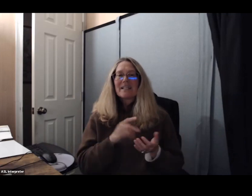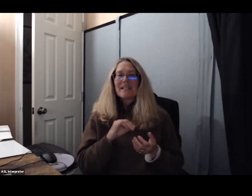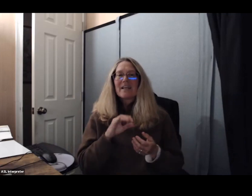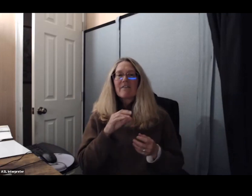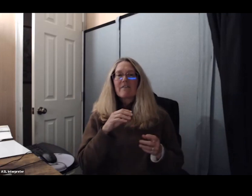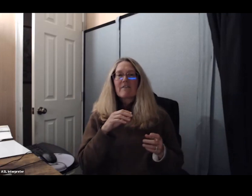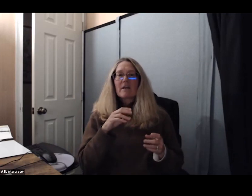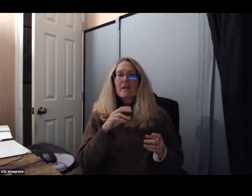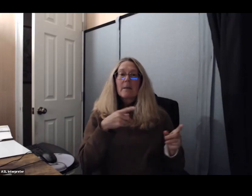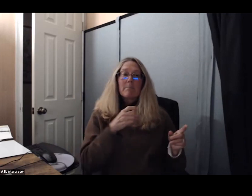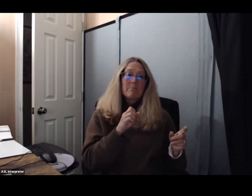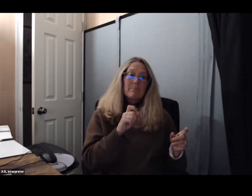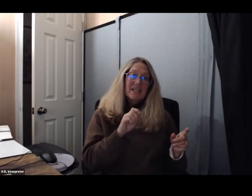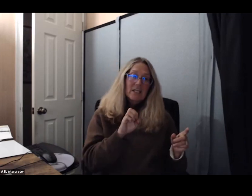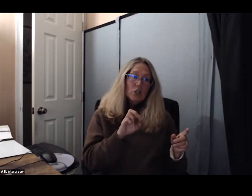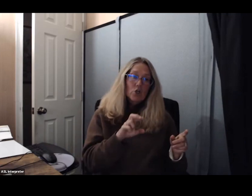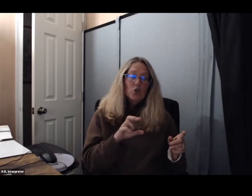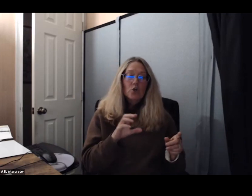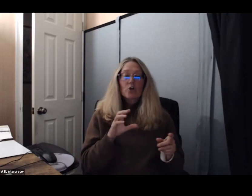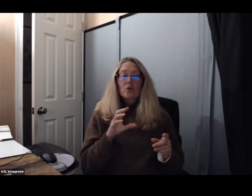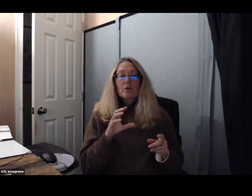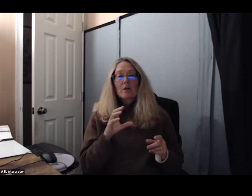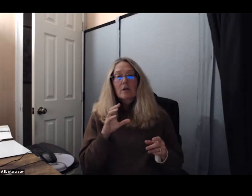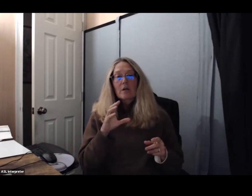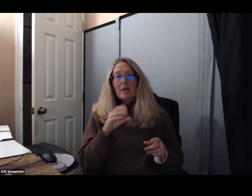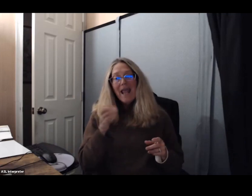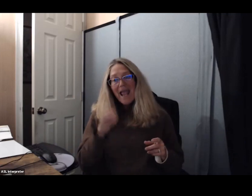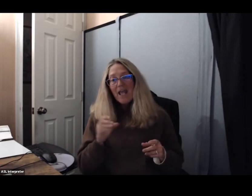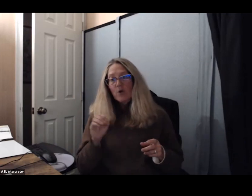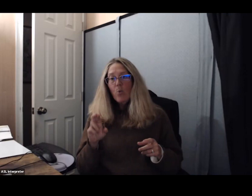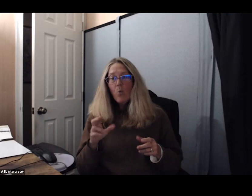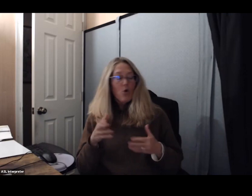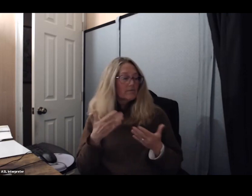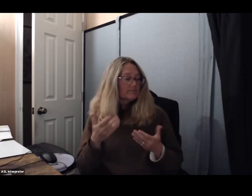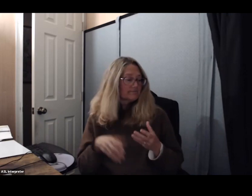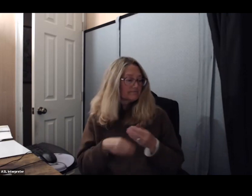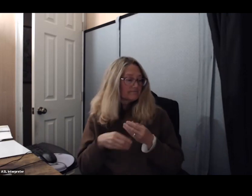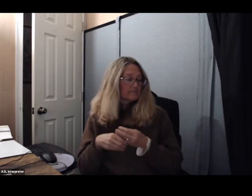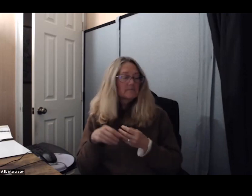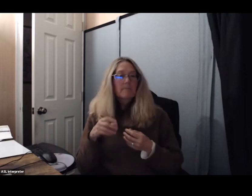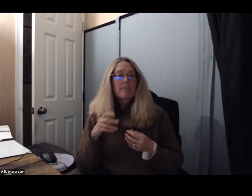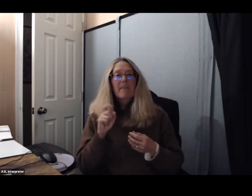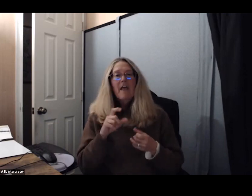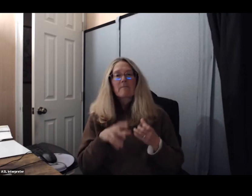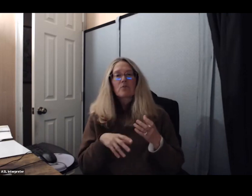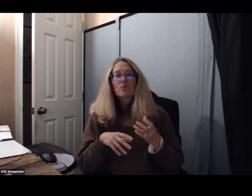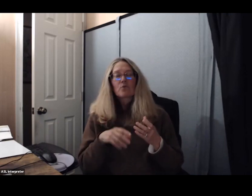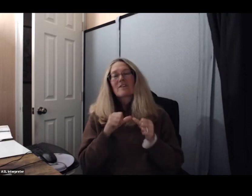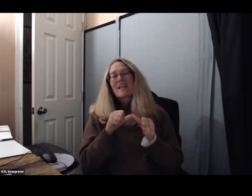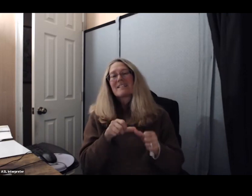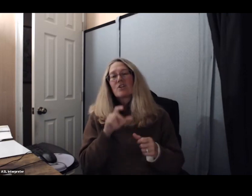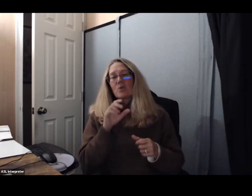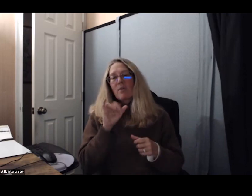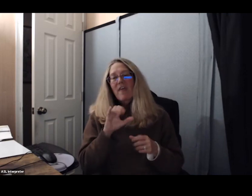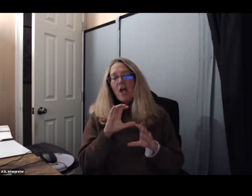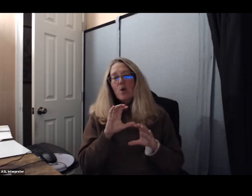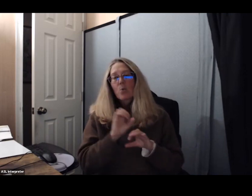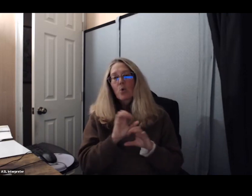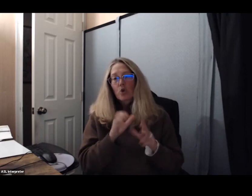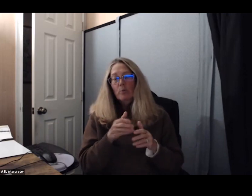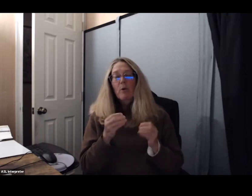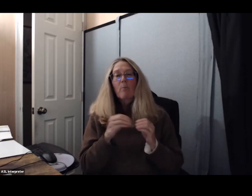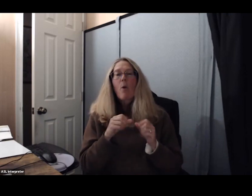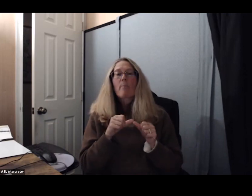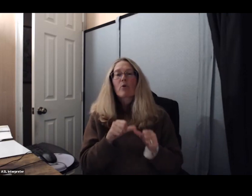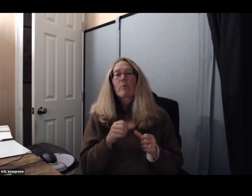either being alternate or, a rep to that, if that's what we decide at the end of that. We need to continue it, not as just a work group, but as a more